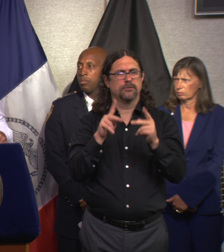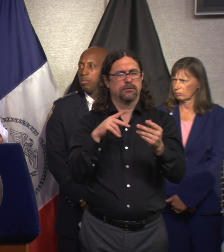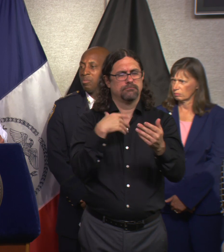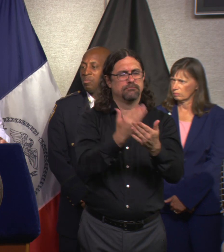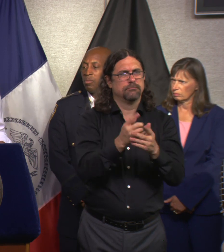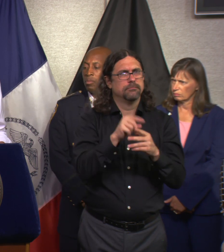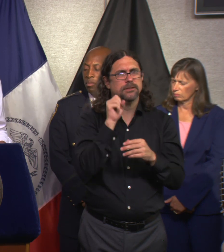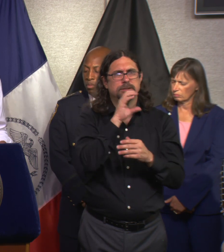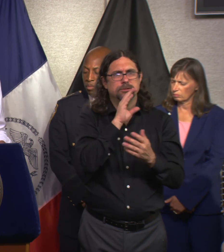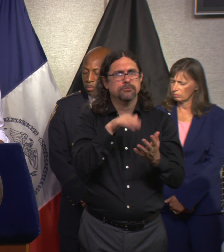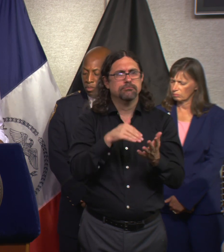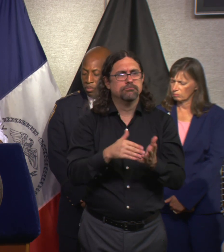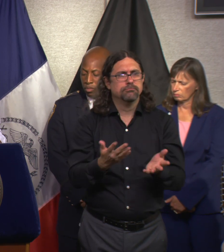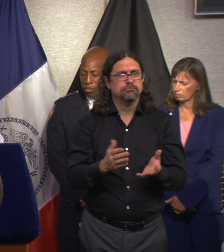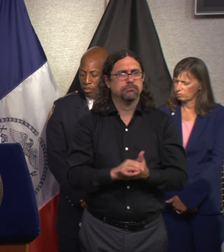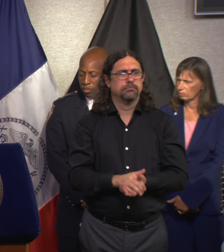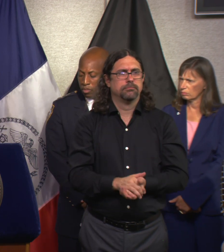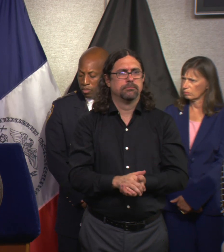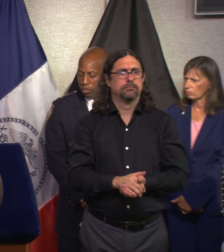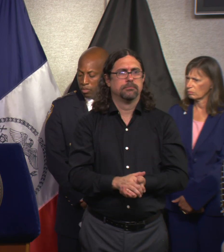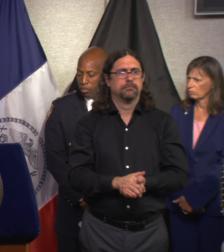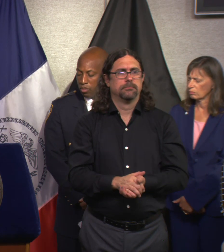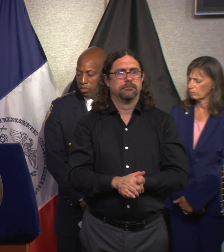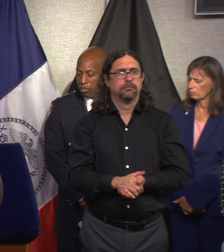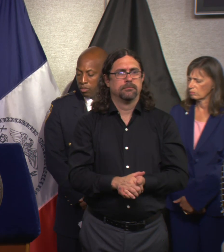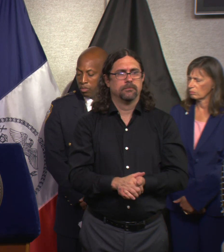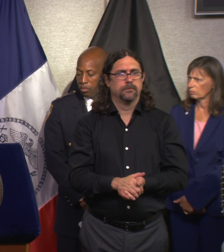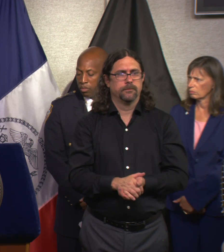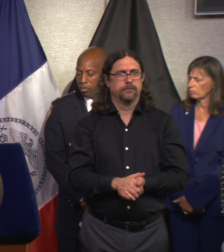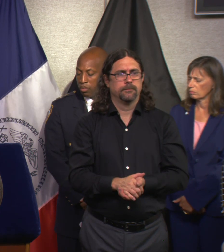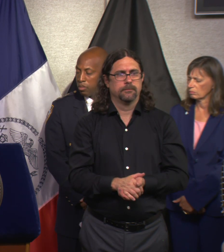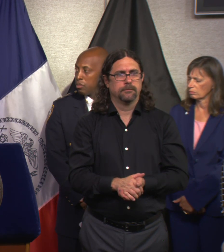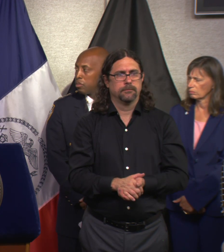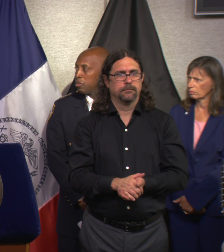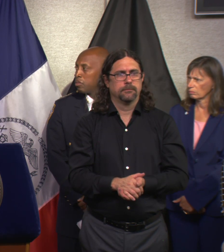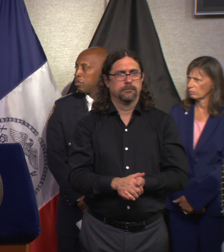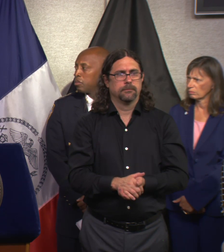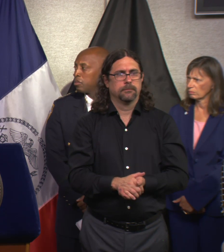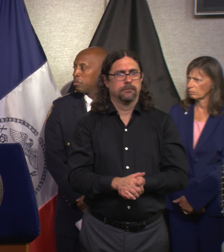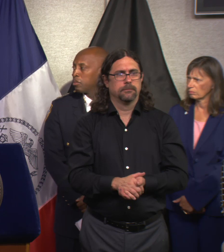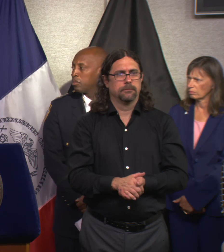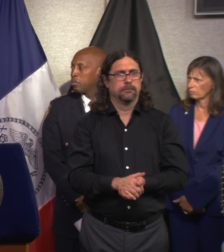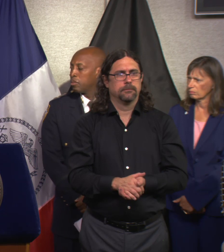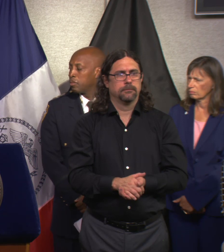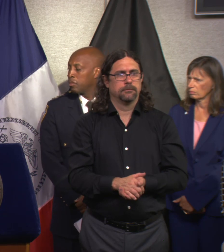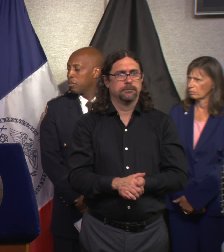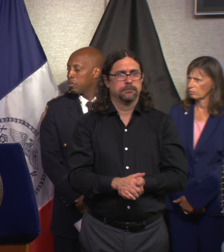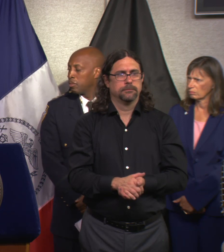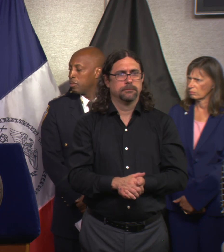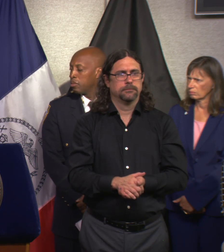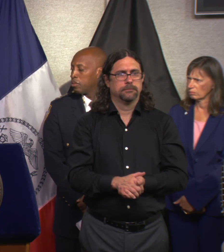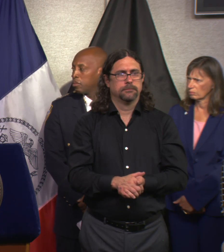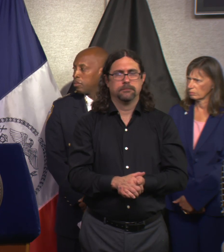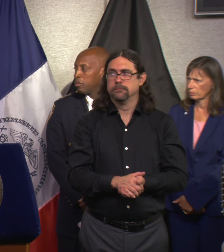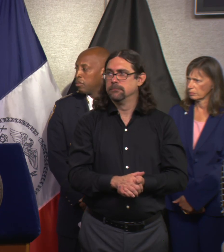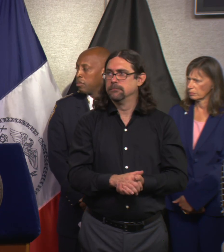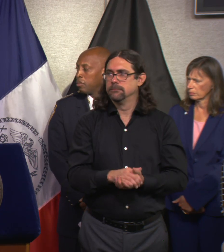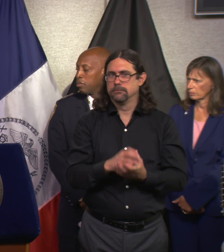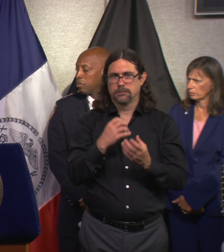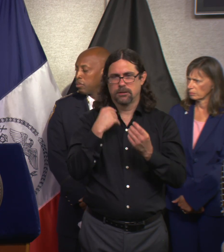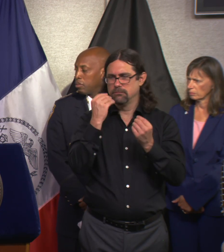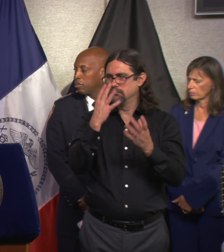have science about that, how close senior centers are supposed to be to people. Lorraine Cortez Vasquez, come on over.